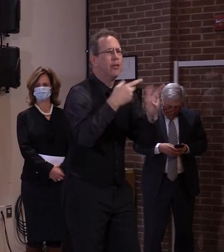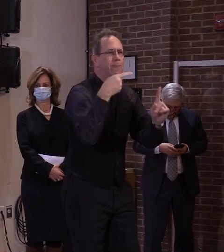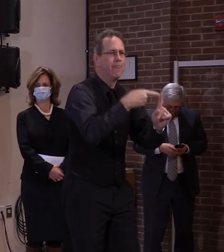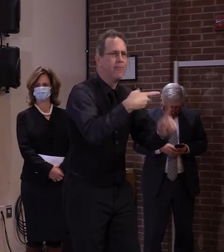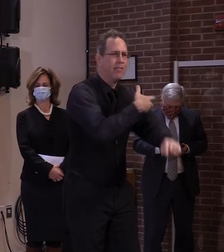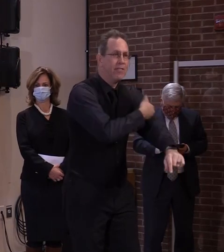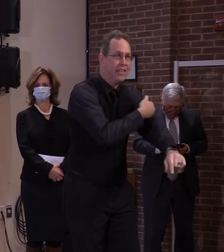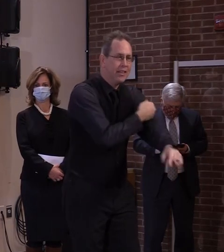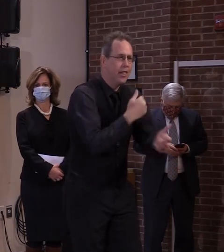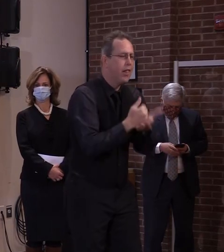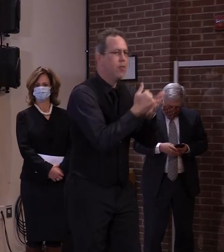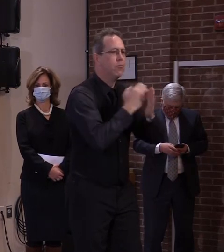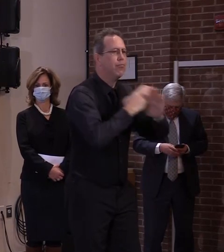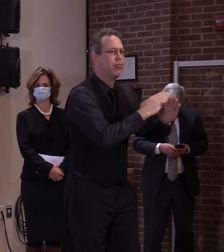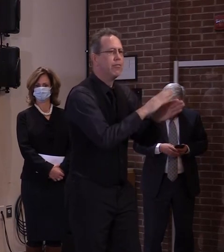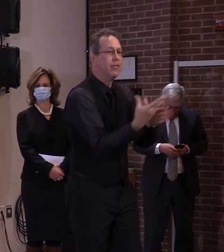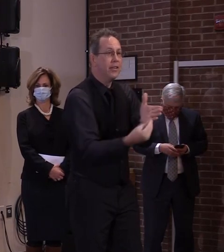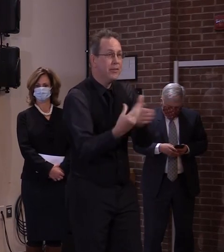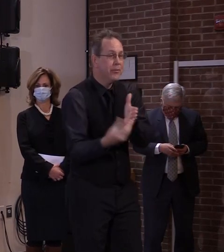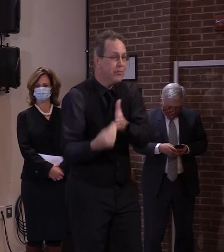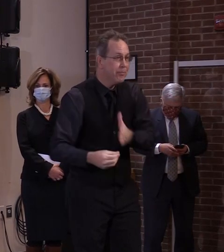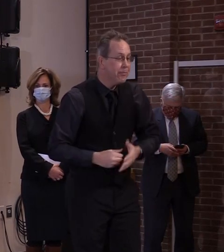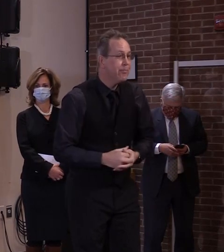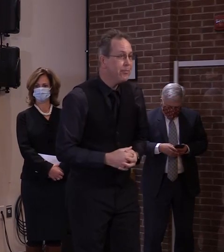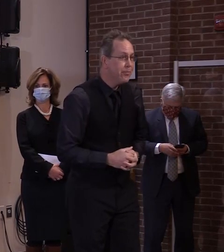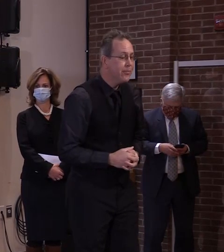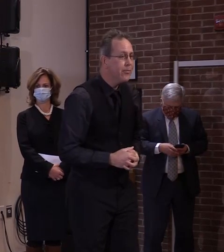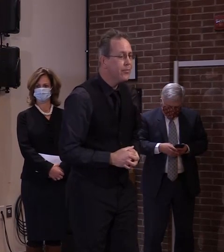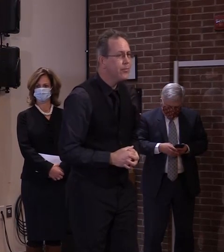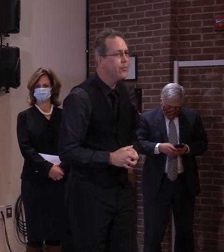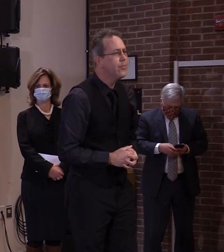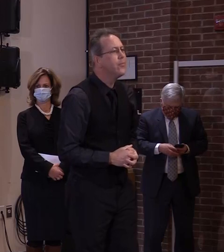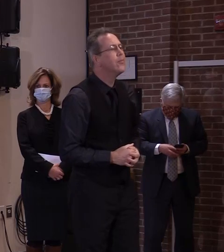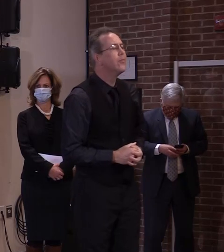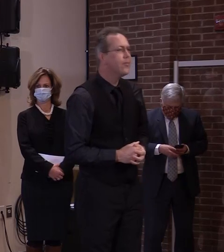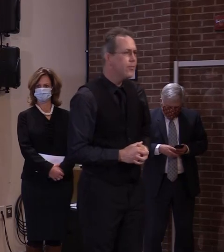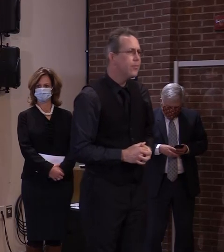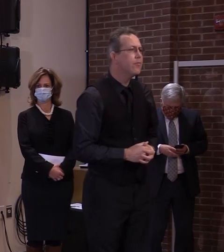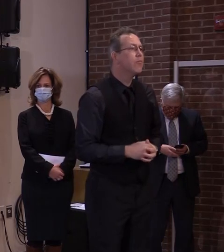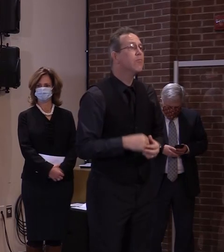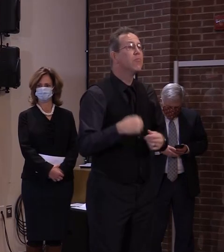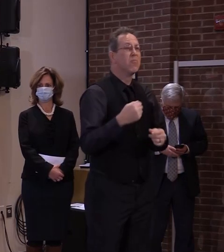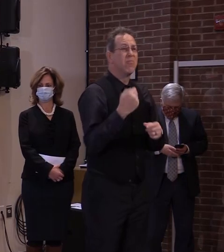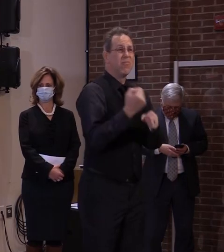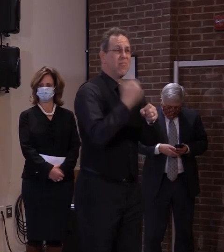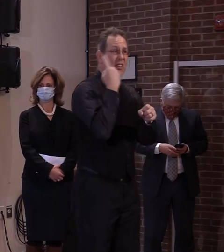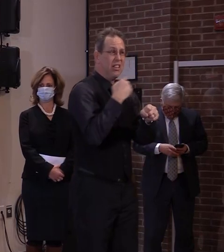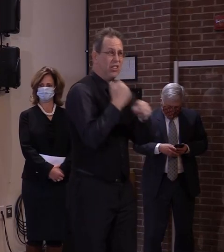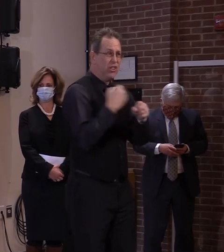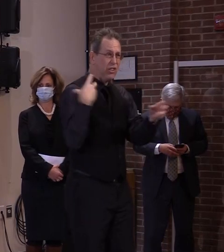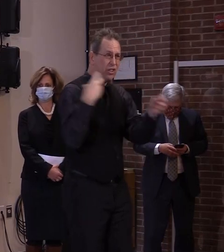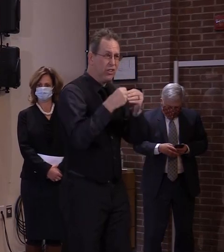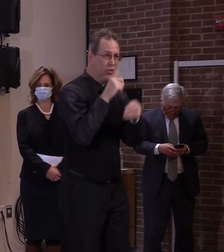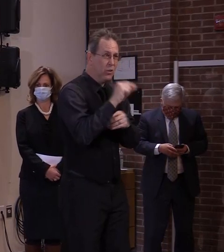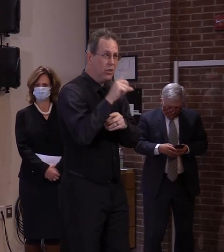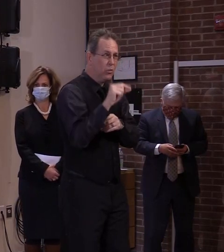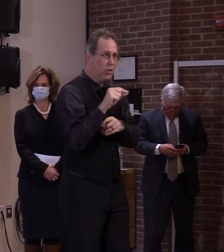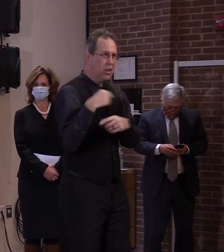also important to think back to what our lives were like just 1 year ago as the very first shots went into